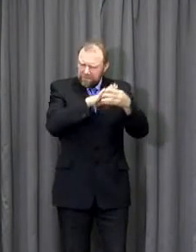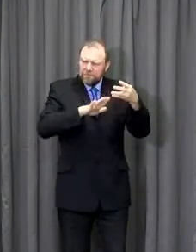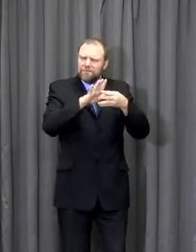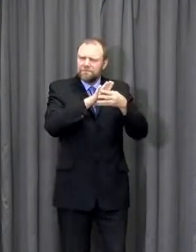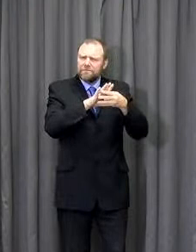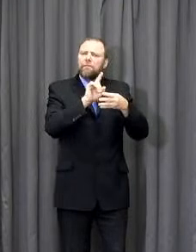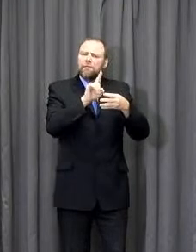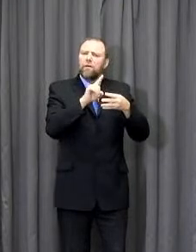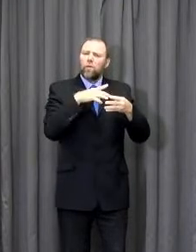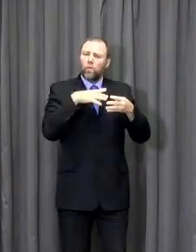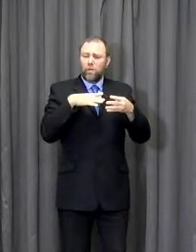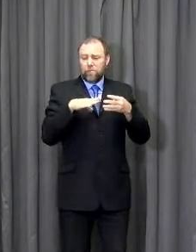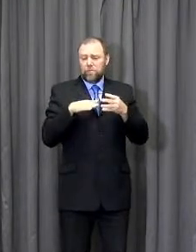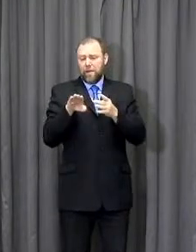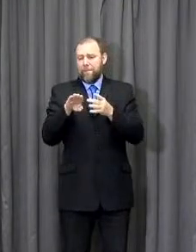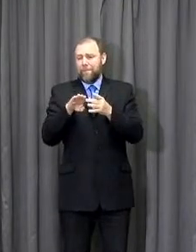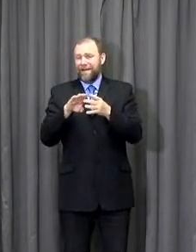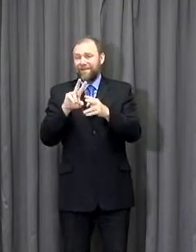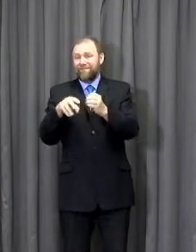of February.